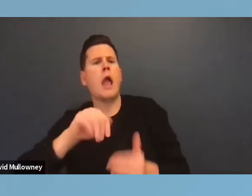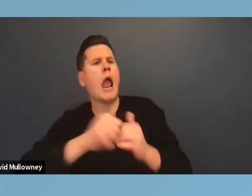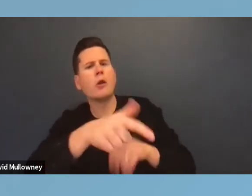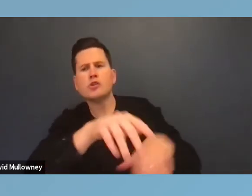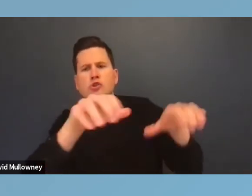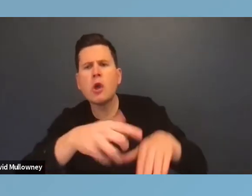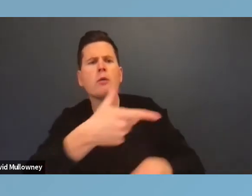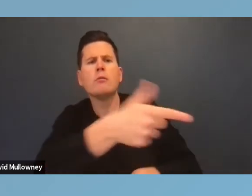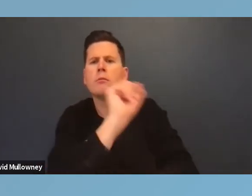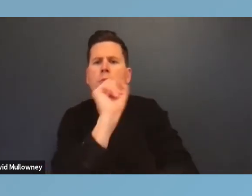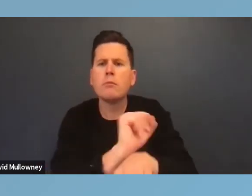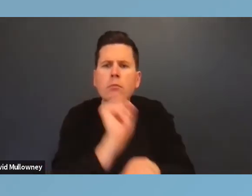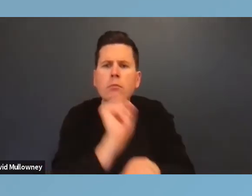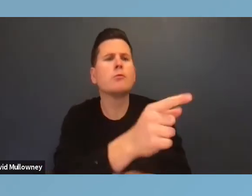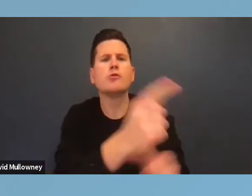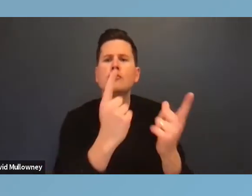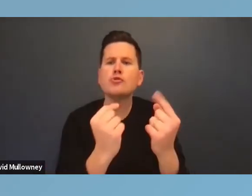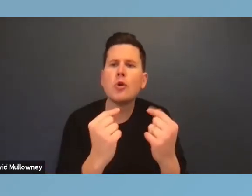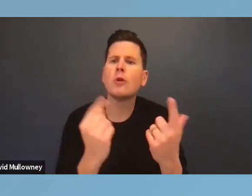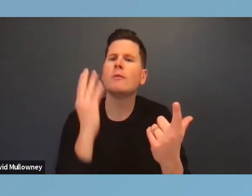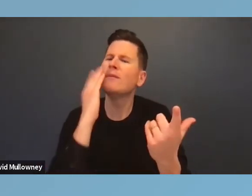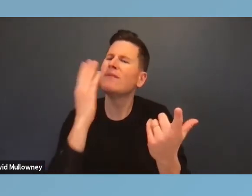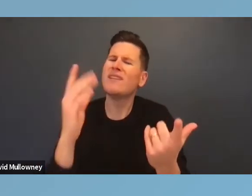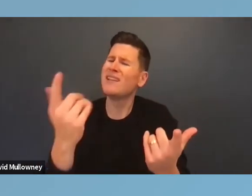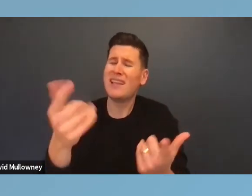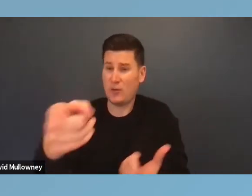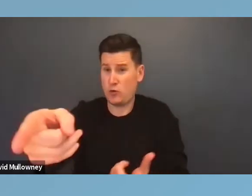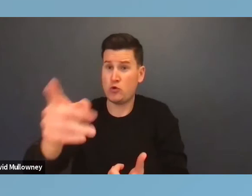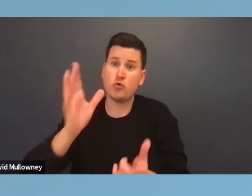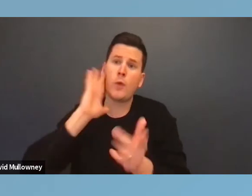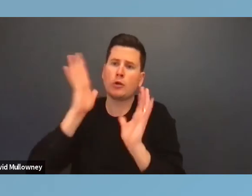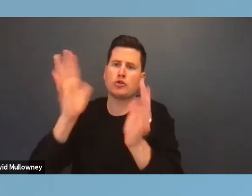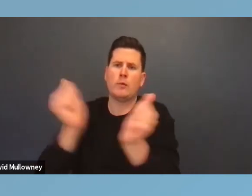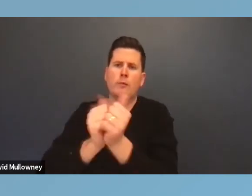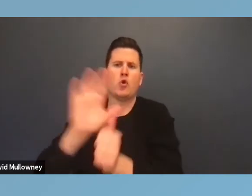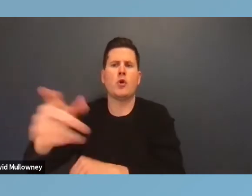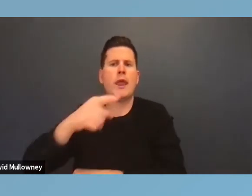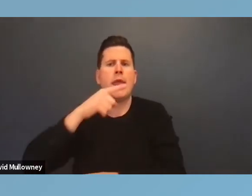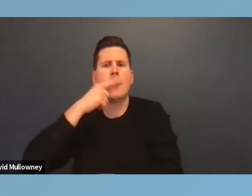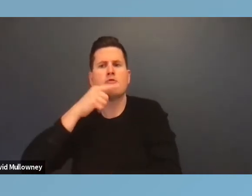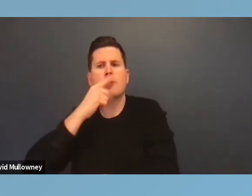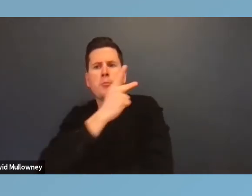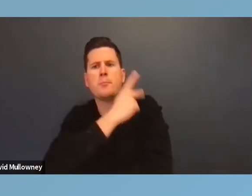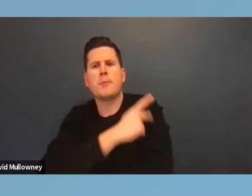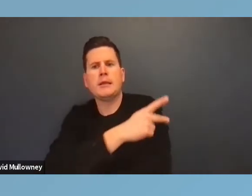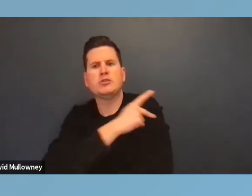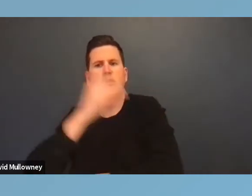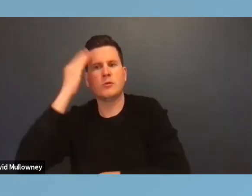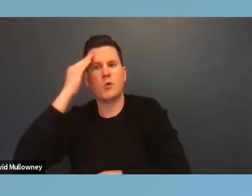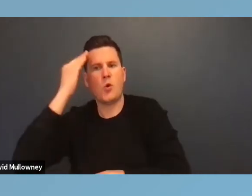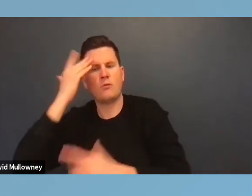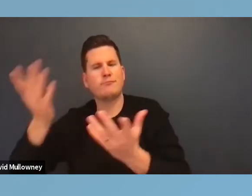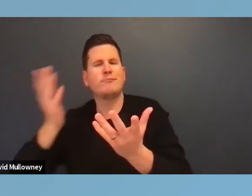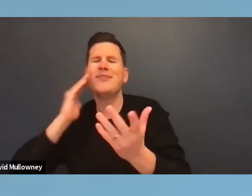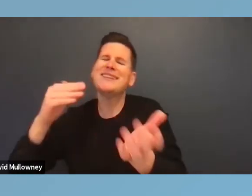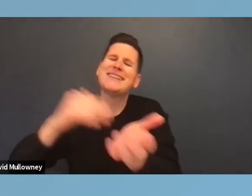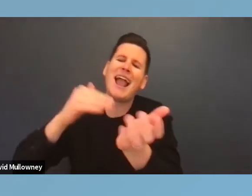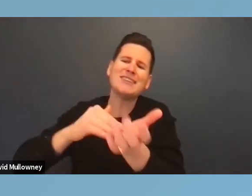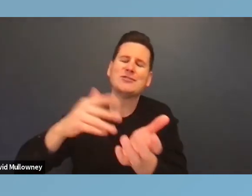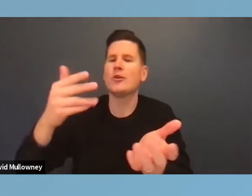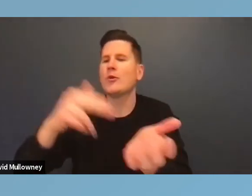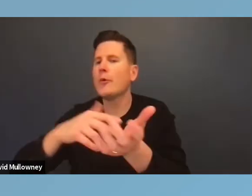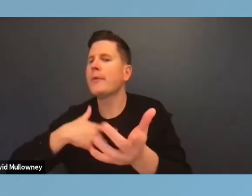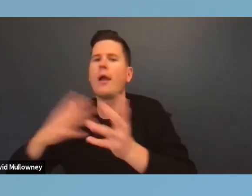my suggestion is, when you ask them, how are you doing? The same as you do with your